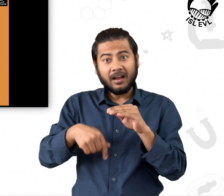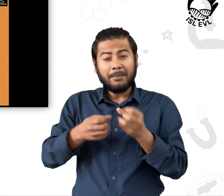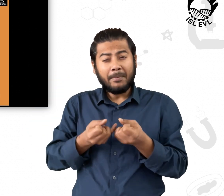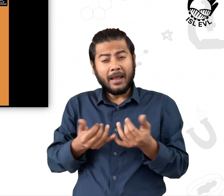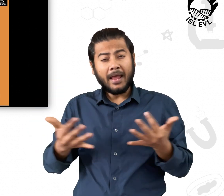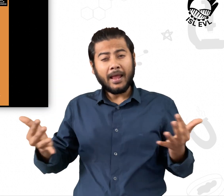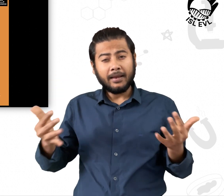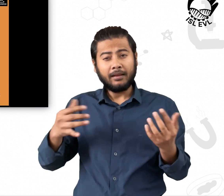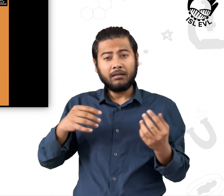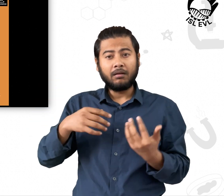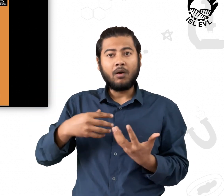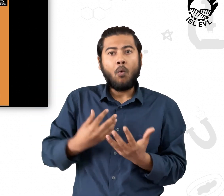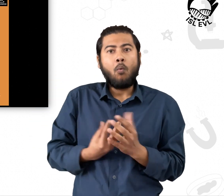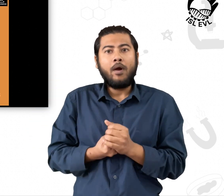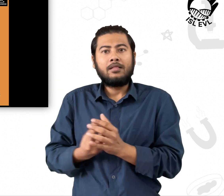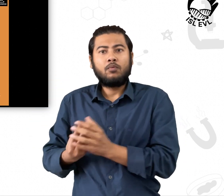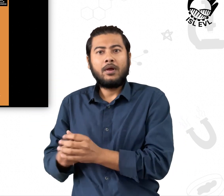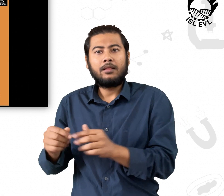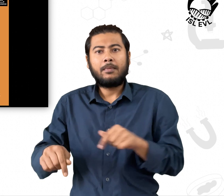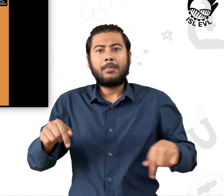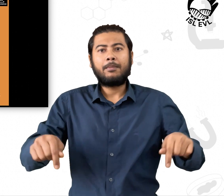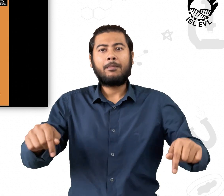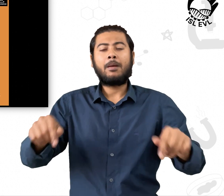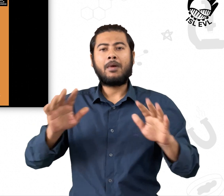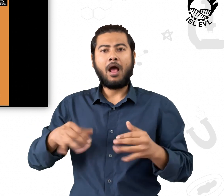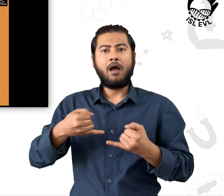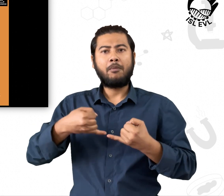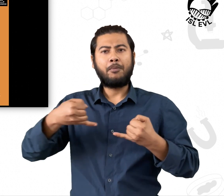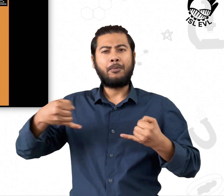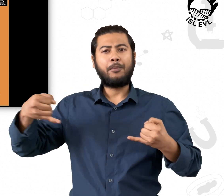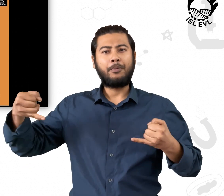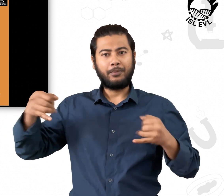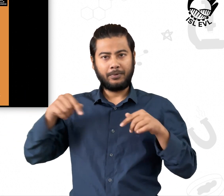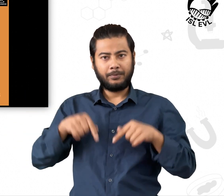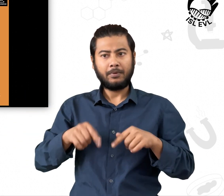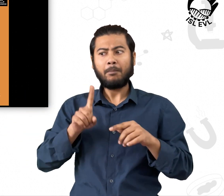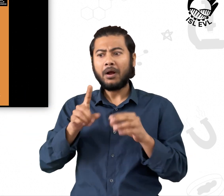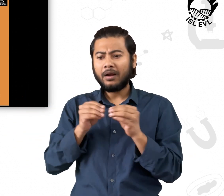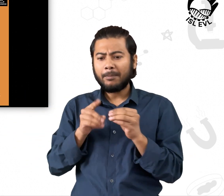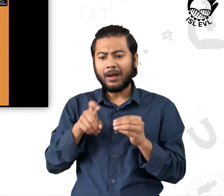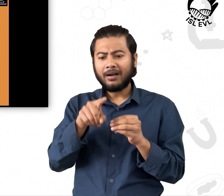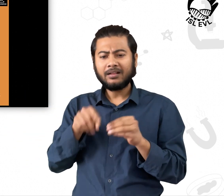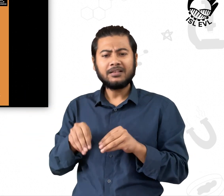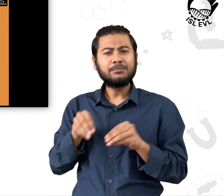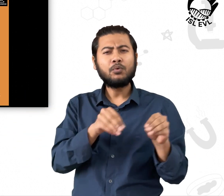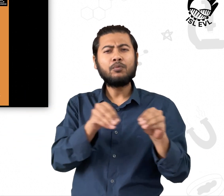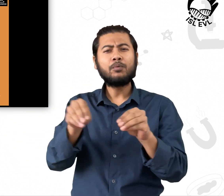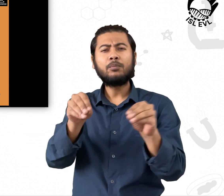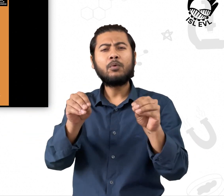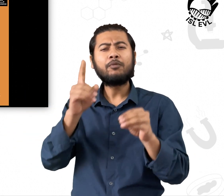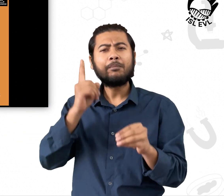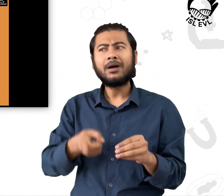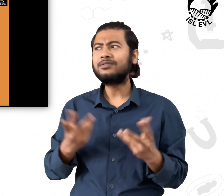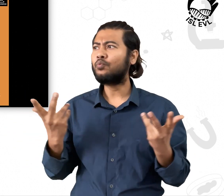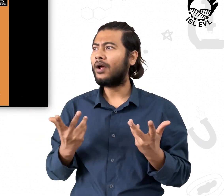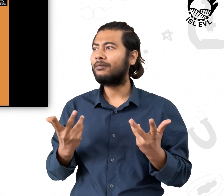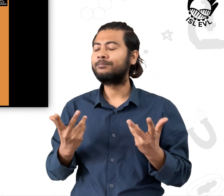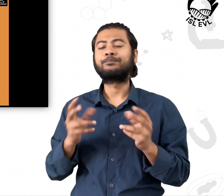These threads are entangled and run inside the soil. But first tell me, why do these bacteria have to